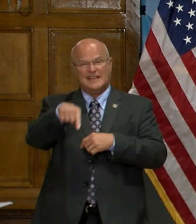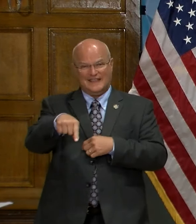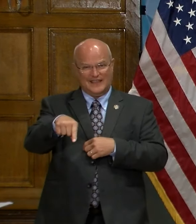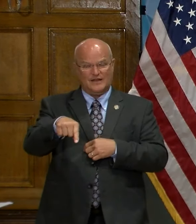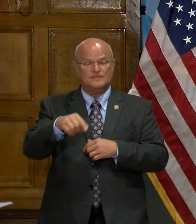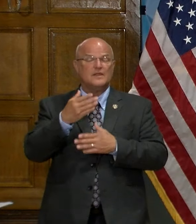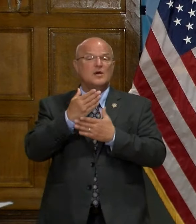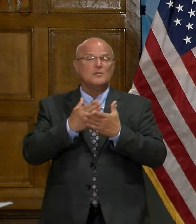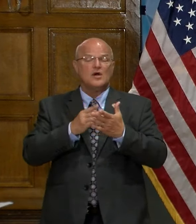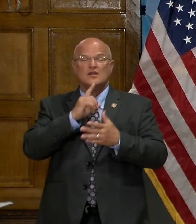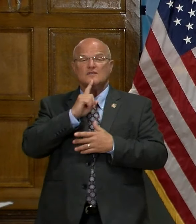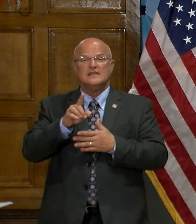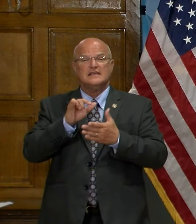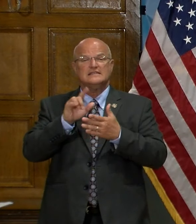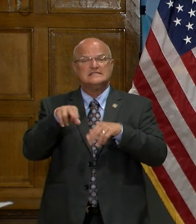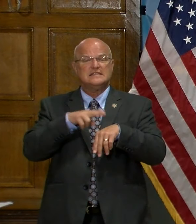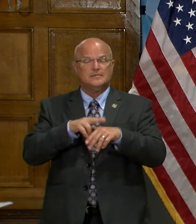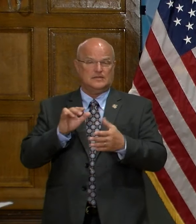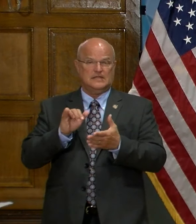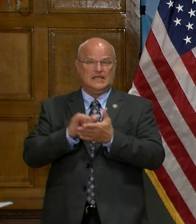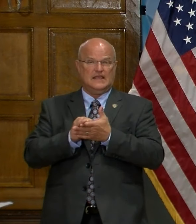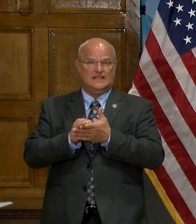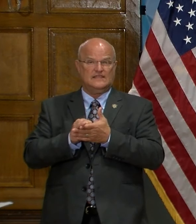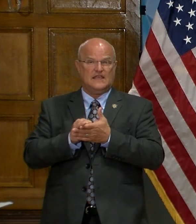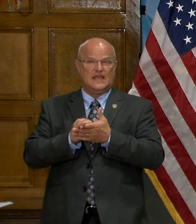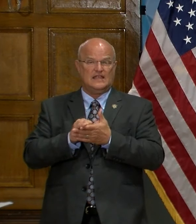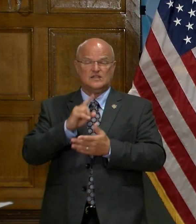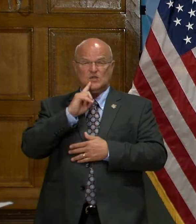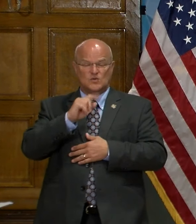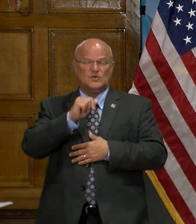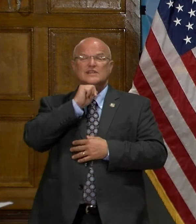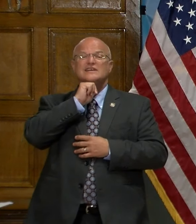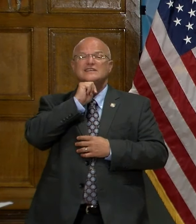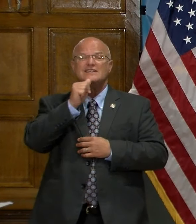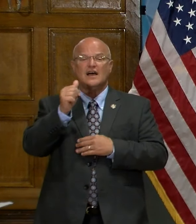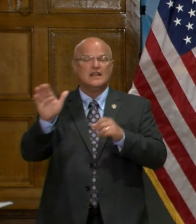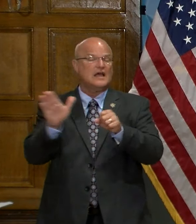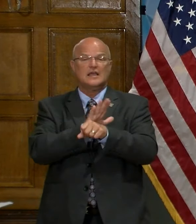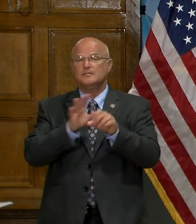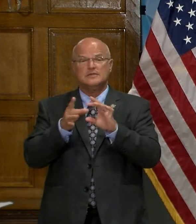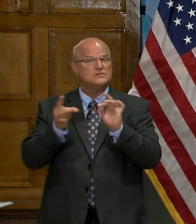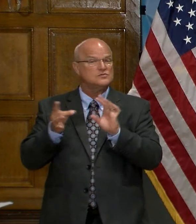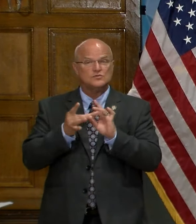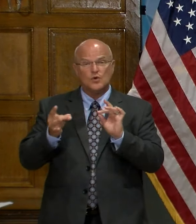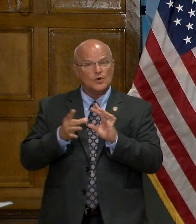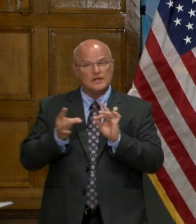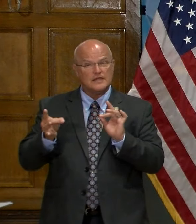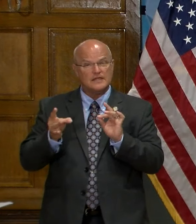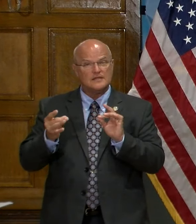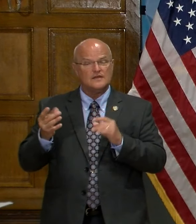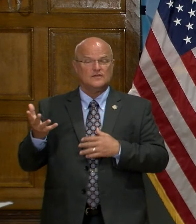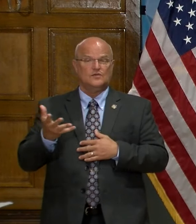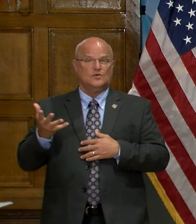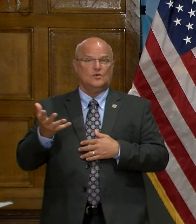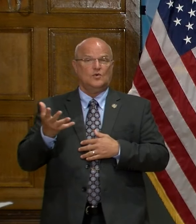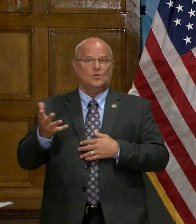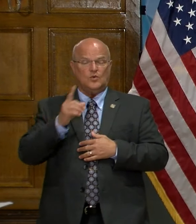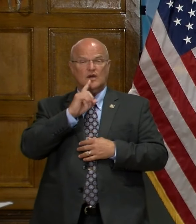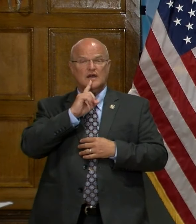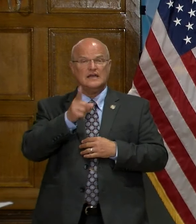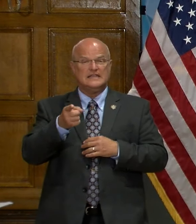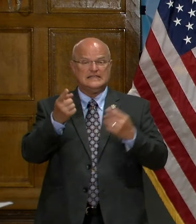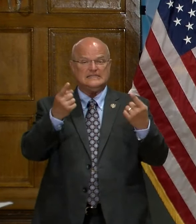there. Part of it is just simply that it's really not a complete story as to what